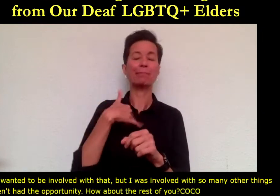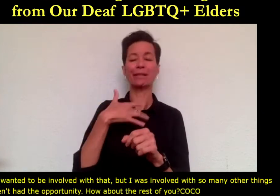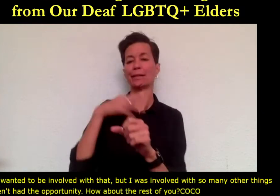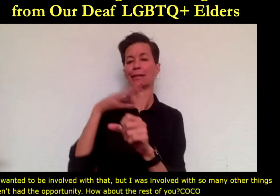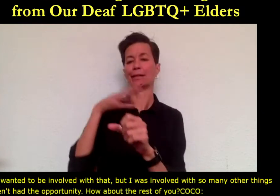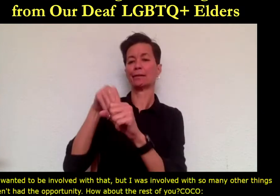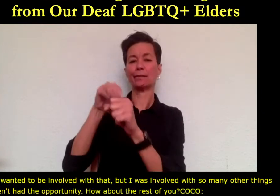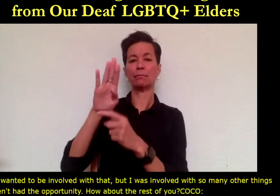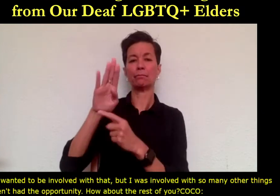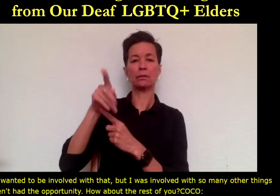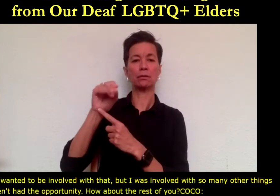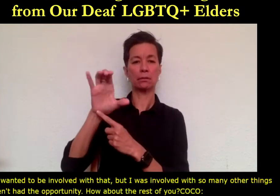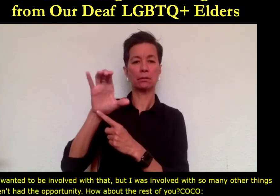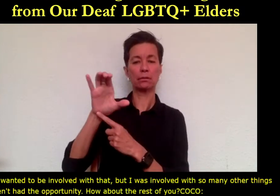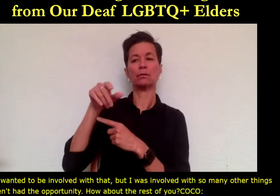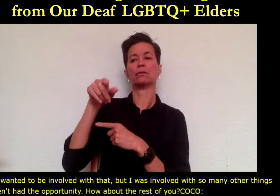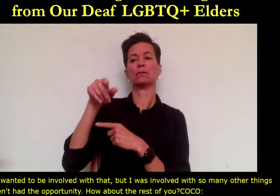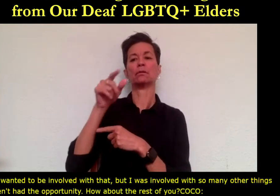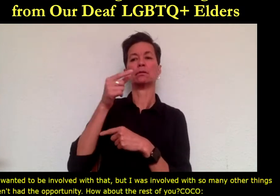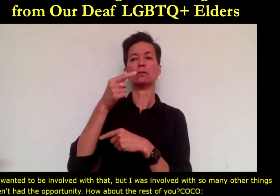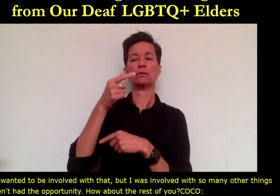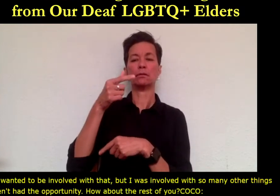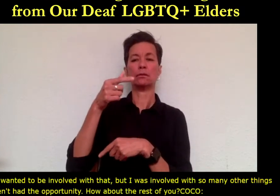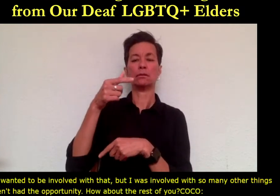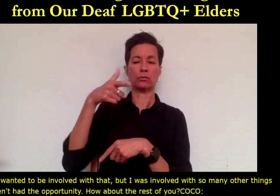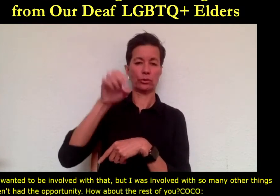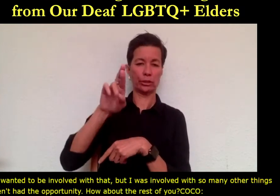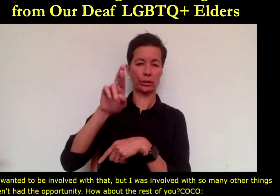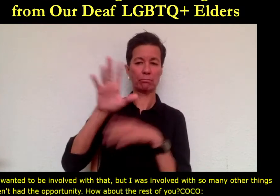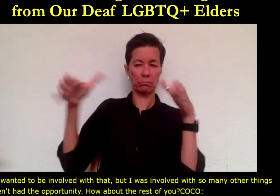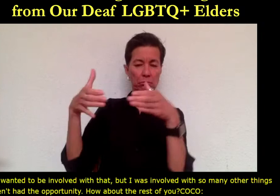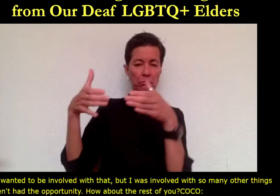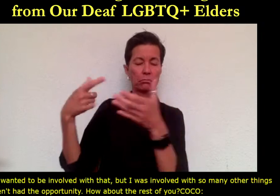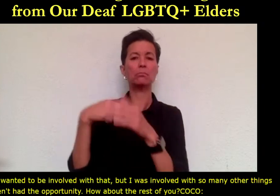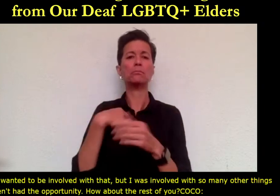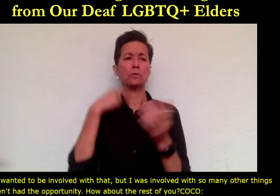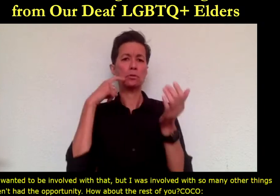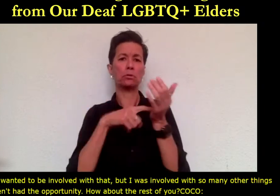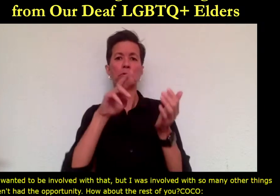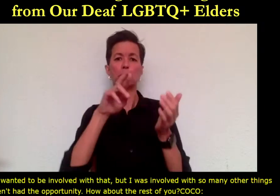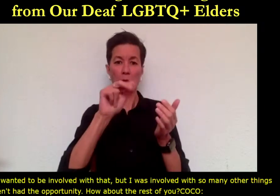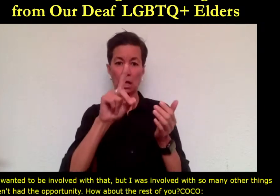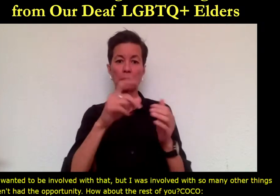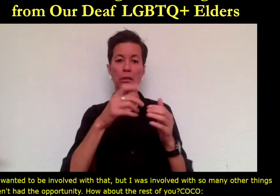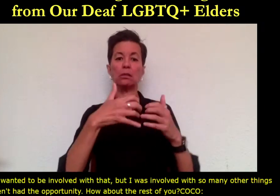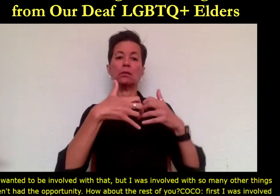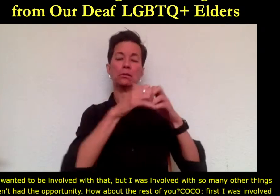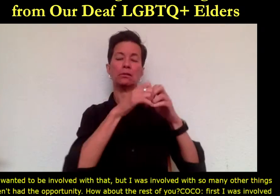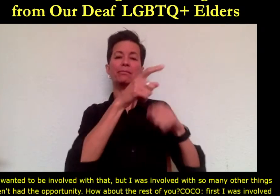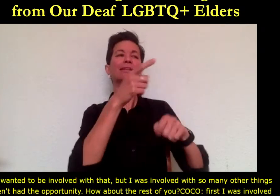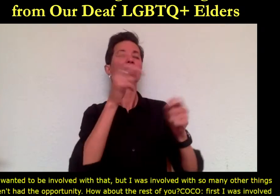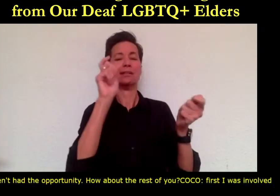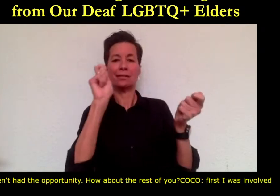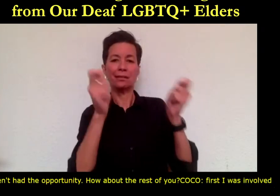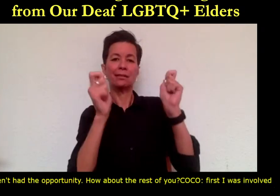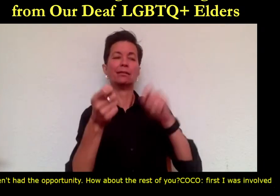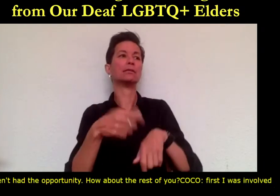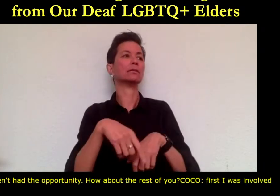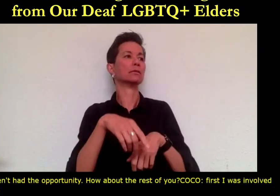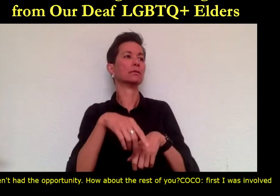first okay first i was involved with rid and i noticed um